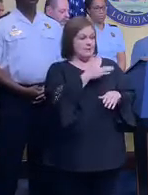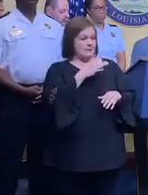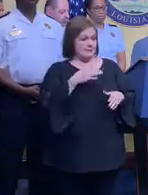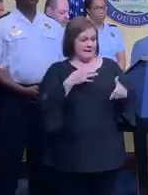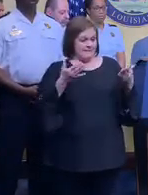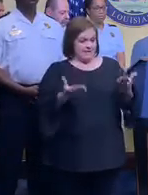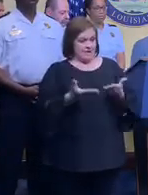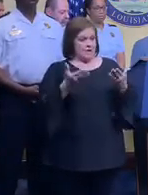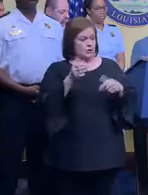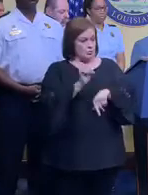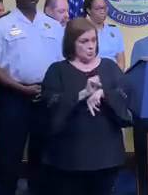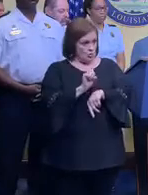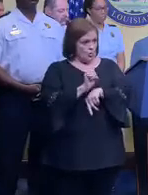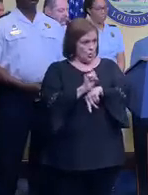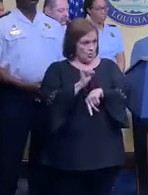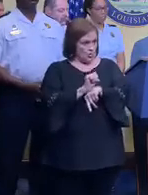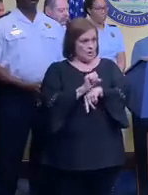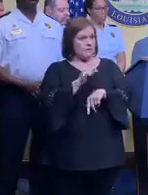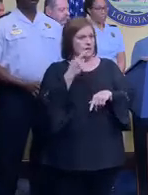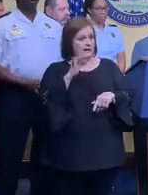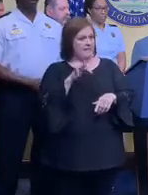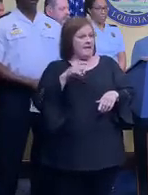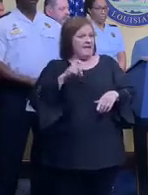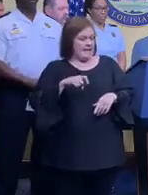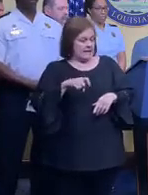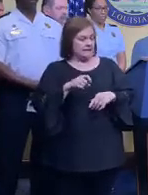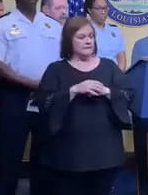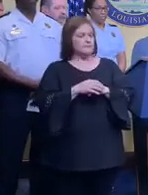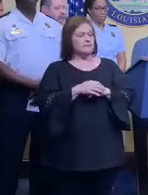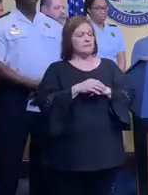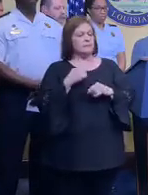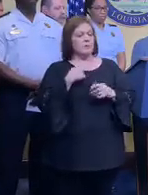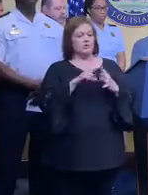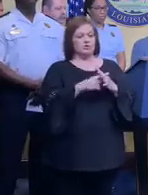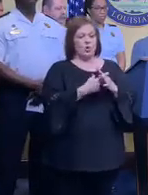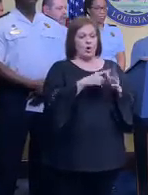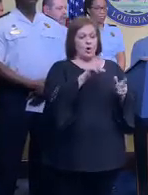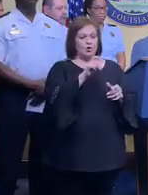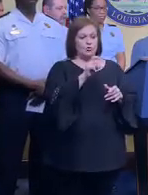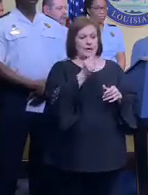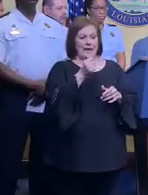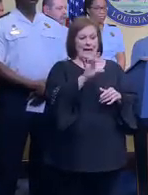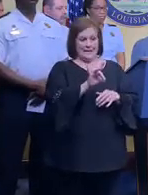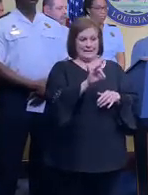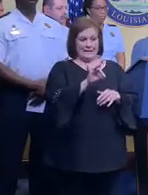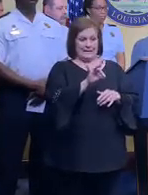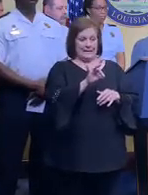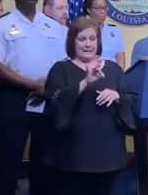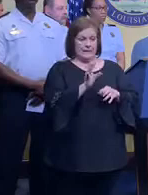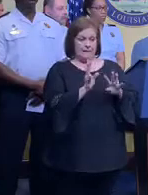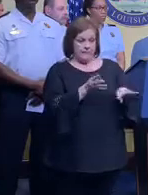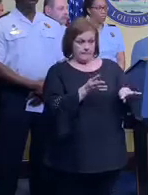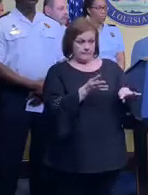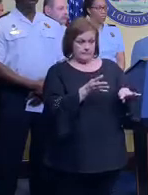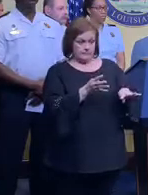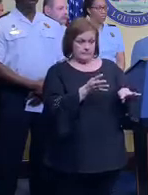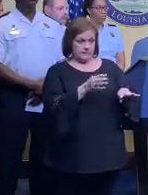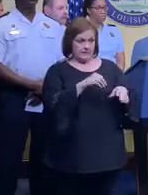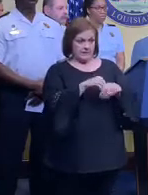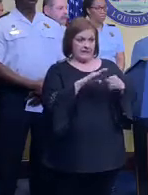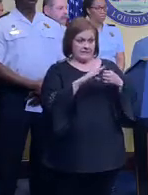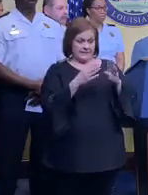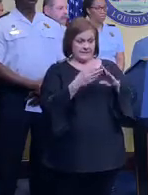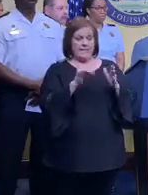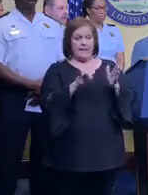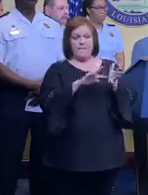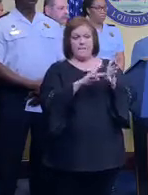present to respond to any need that might arise. We started this morning with 118 pumps throughout the city.